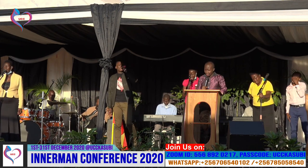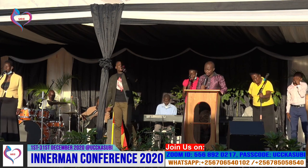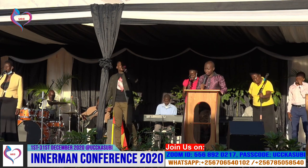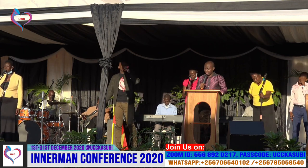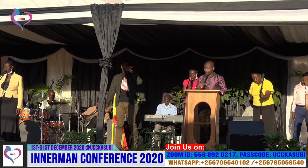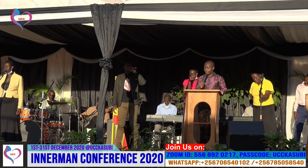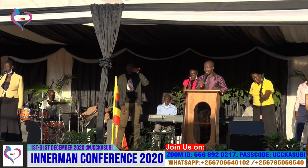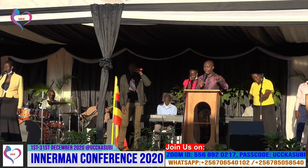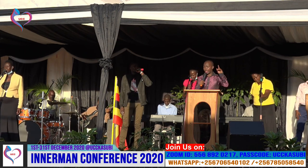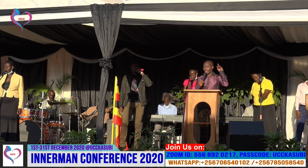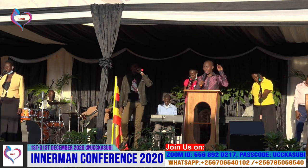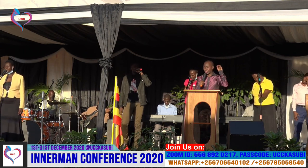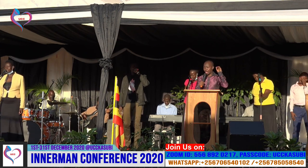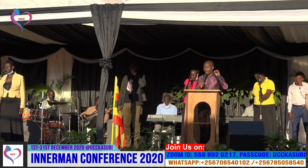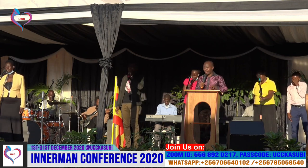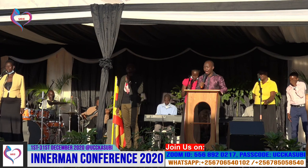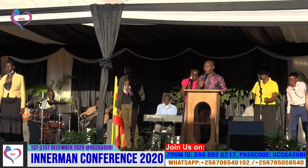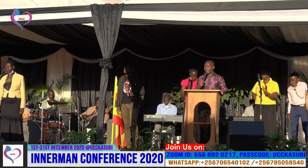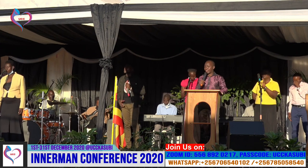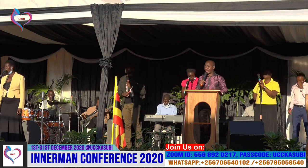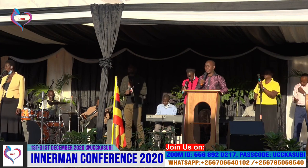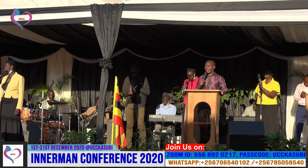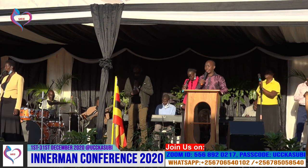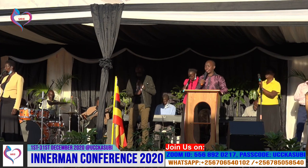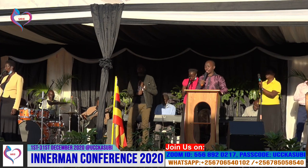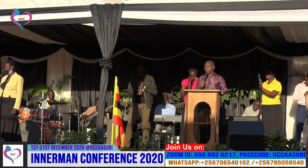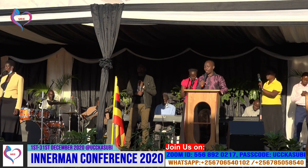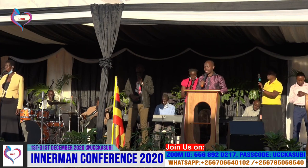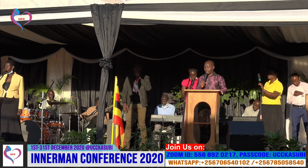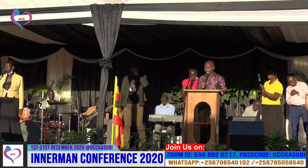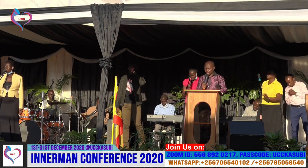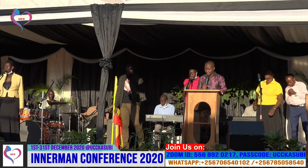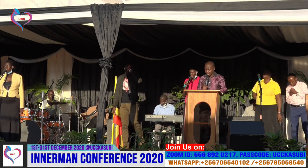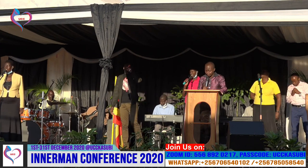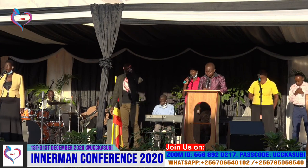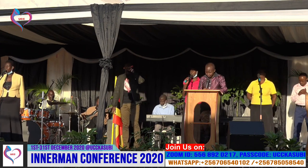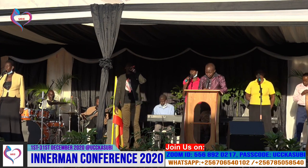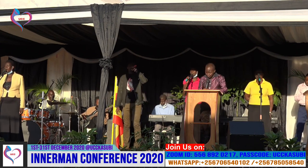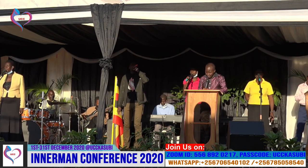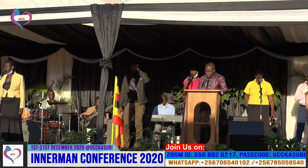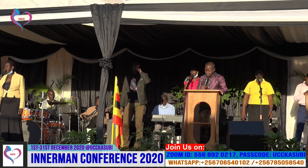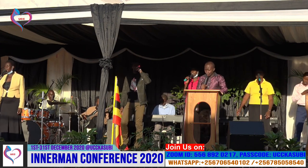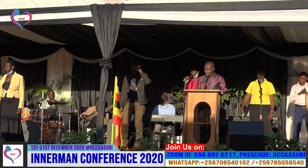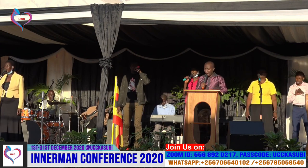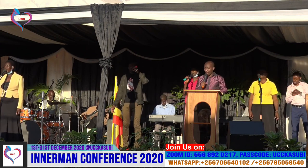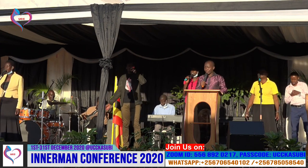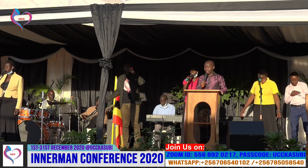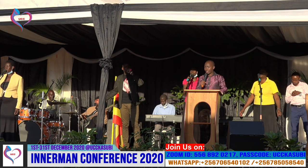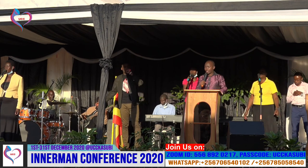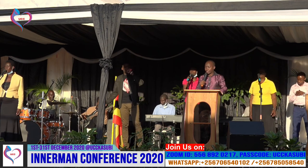Yamba manye tiwoli tata. nyamba